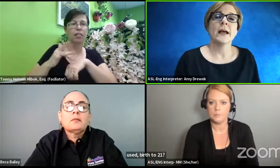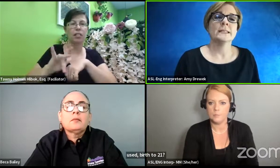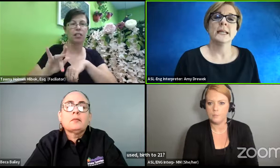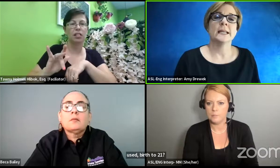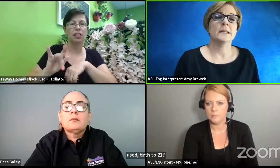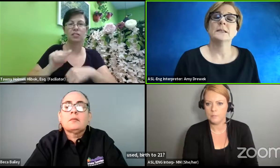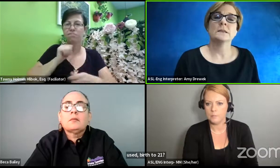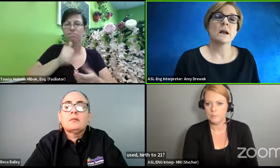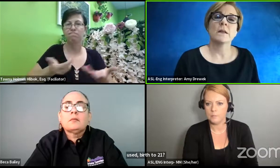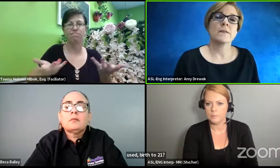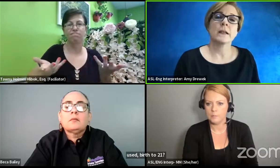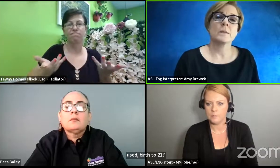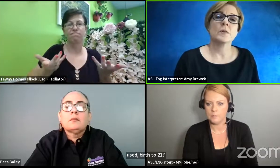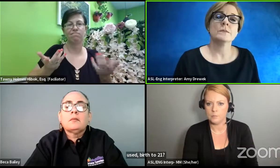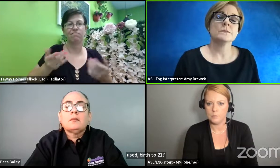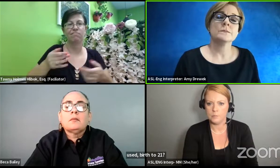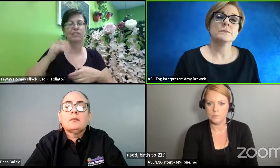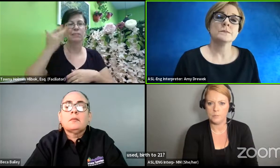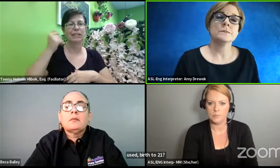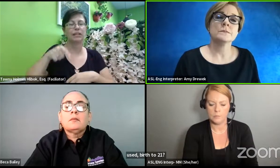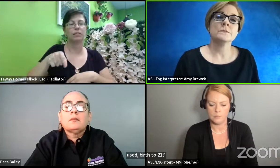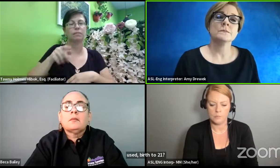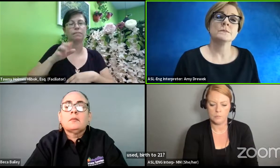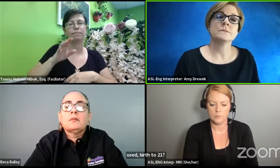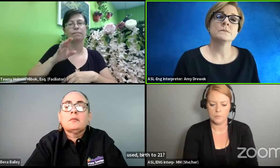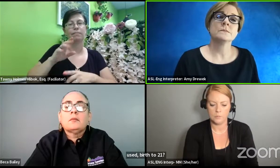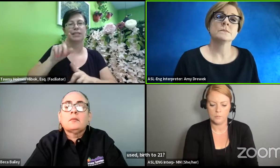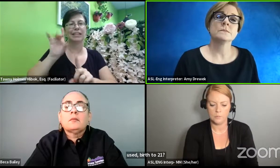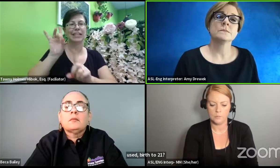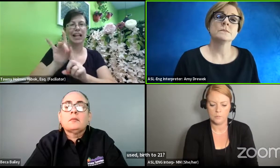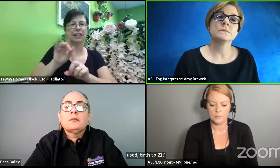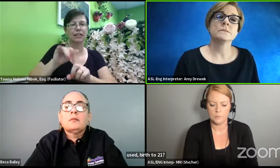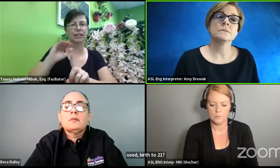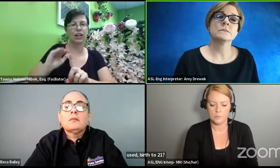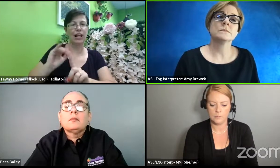Right now, that data is not available.